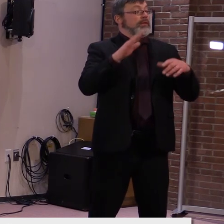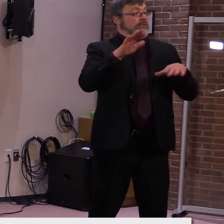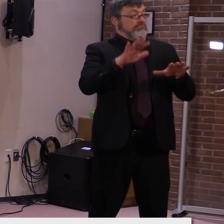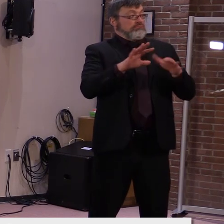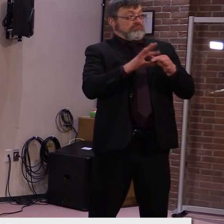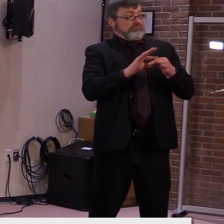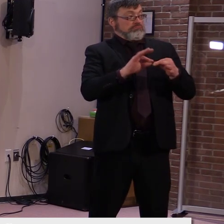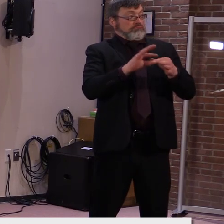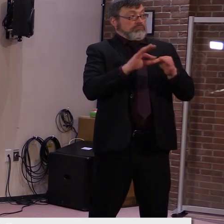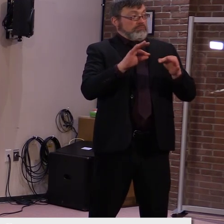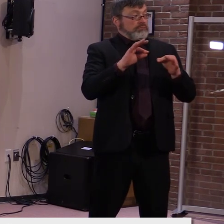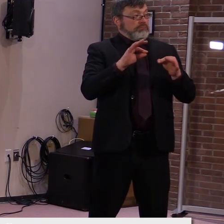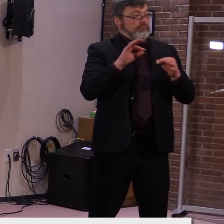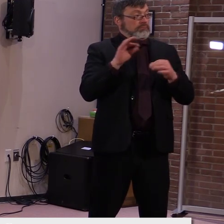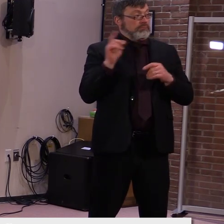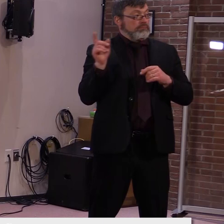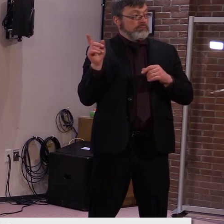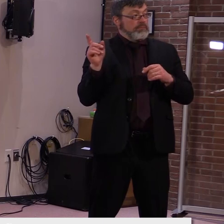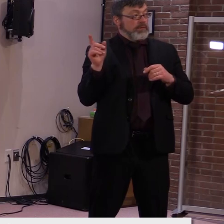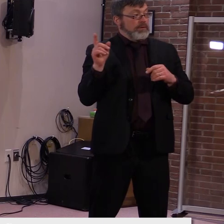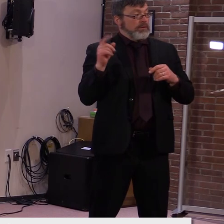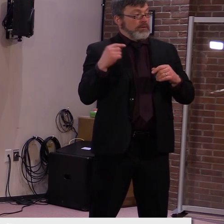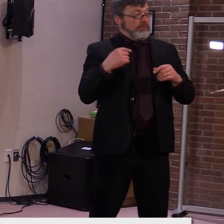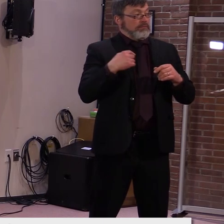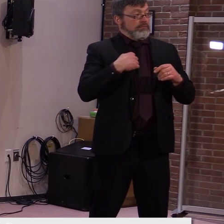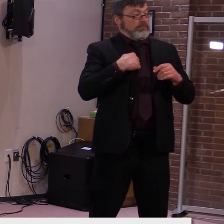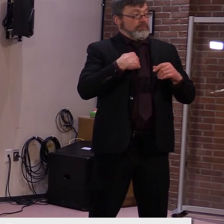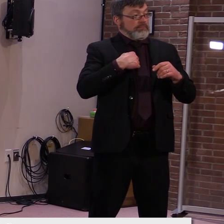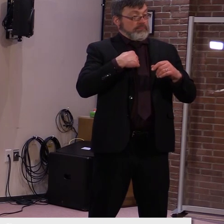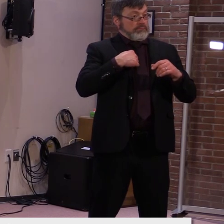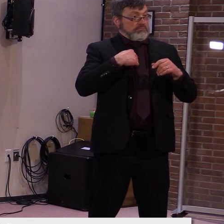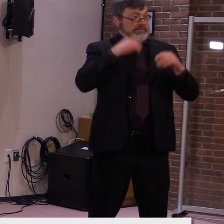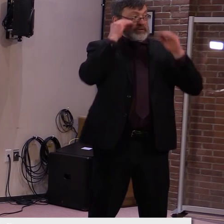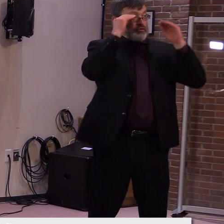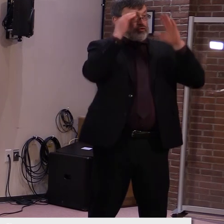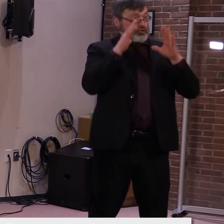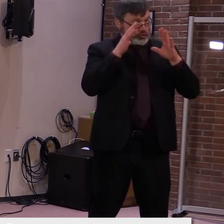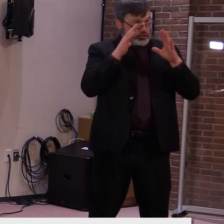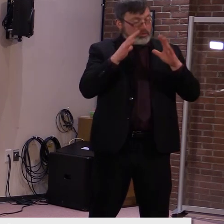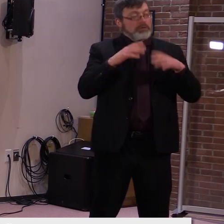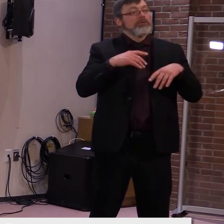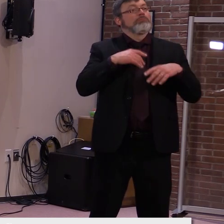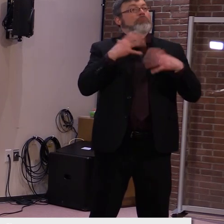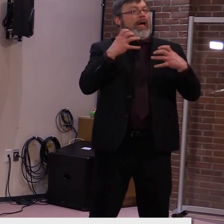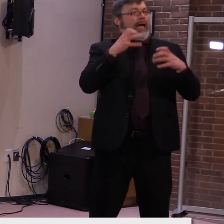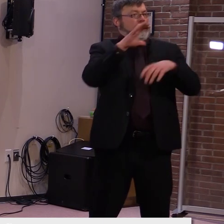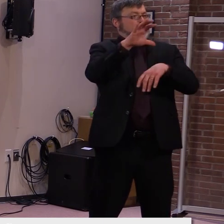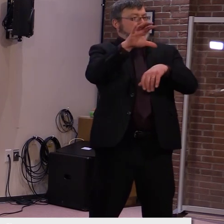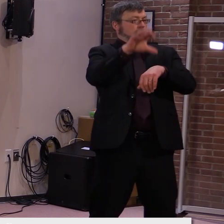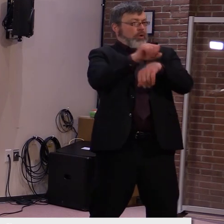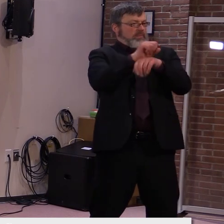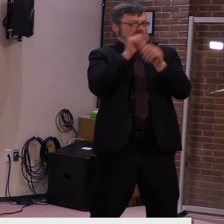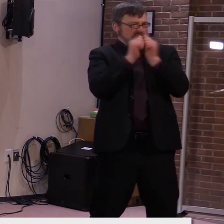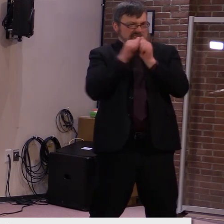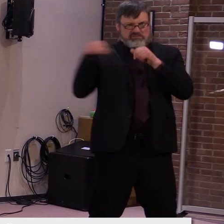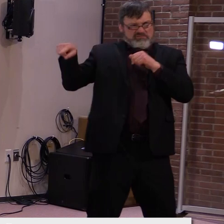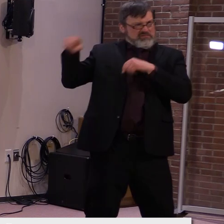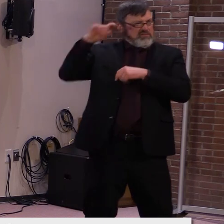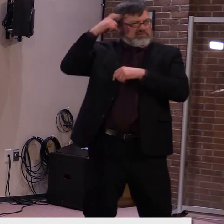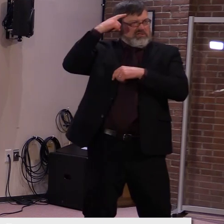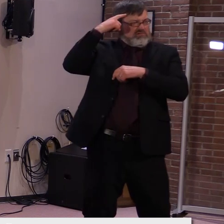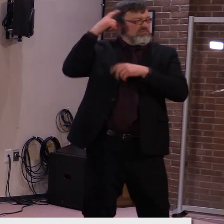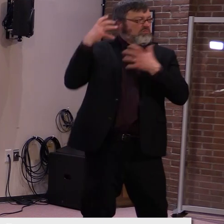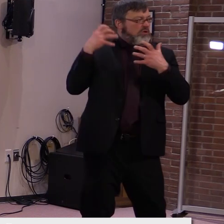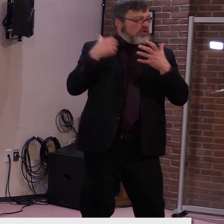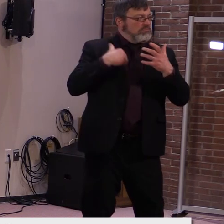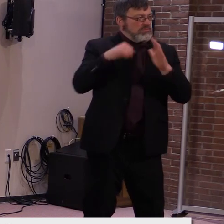Lastly, beginning Monday, March, I also want to say that beginning shortly, and it will be